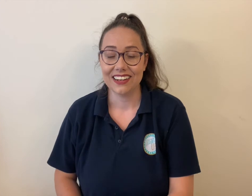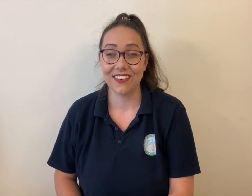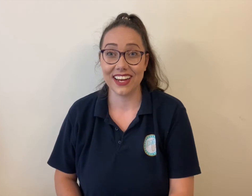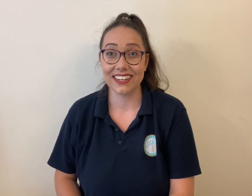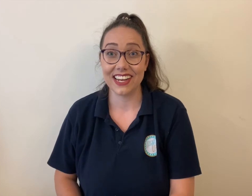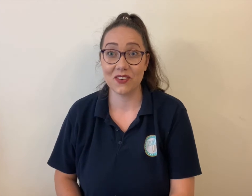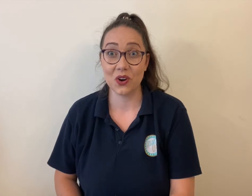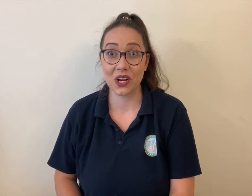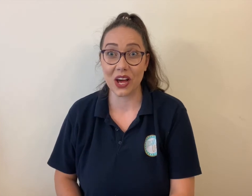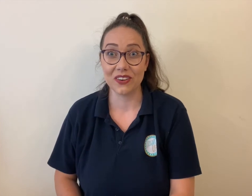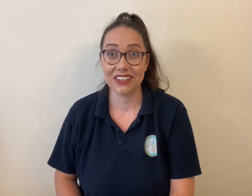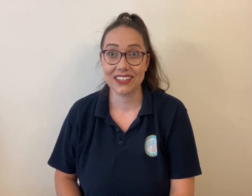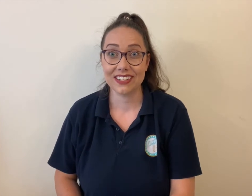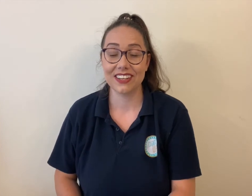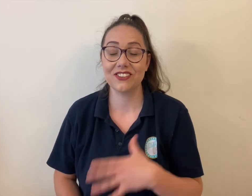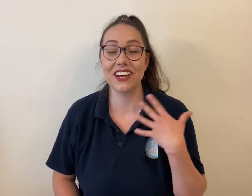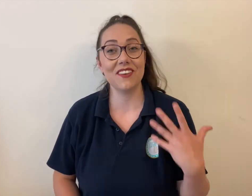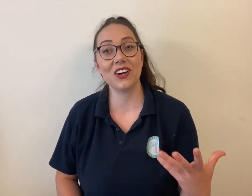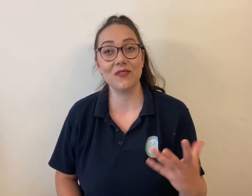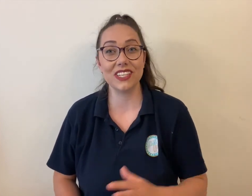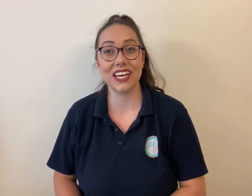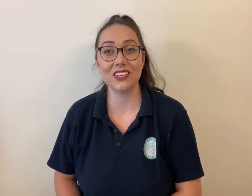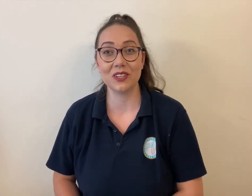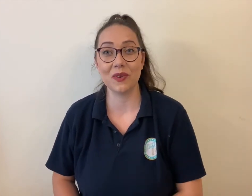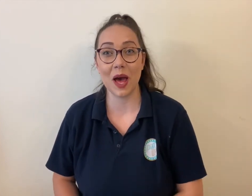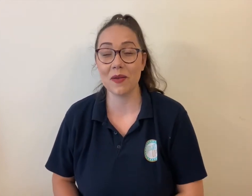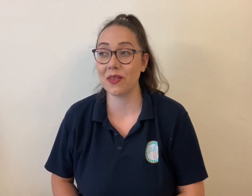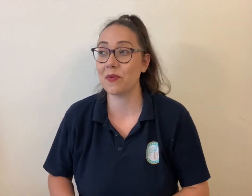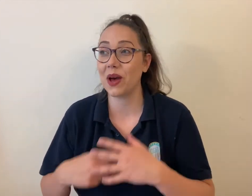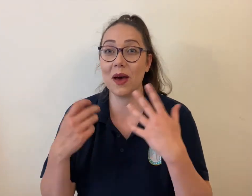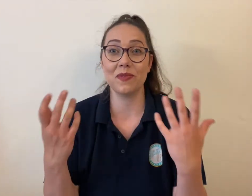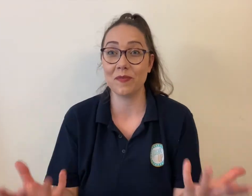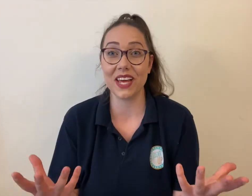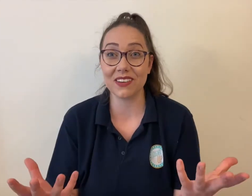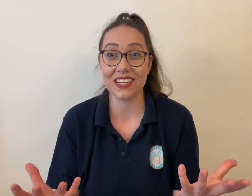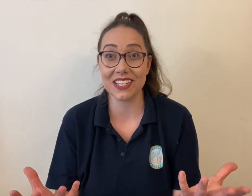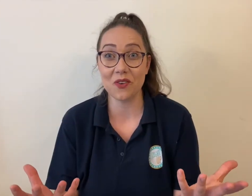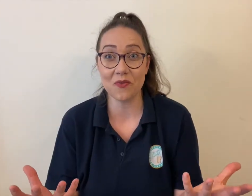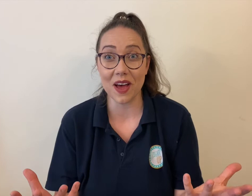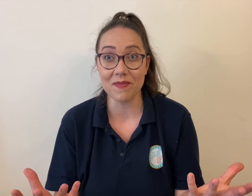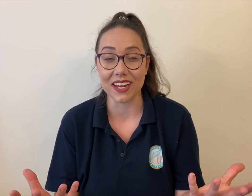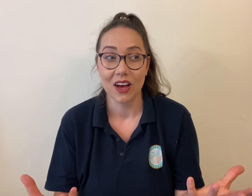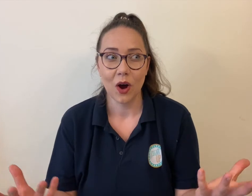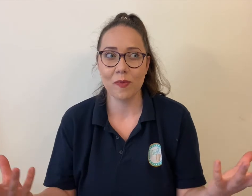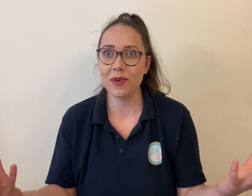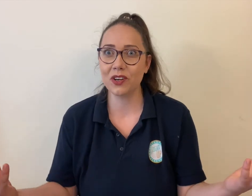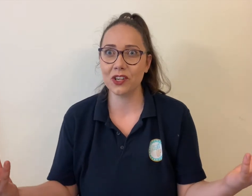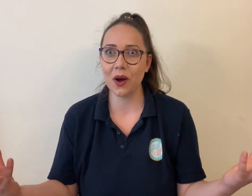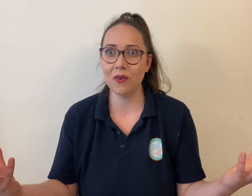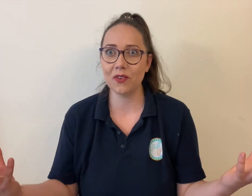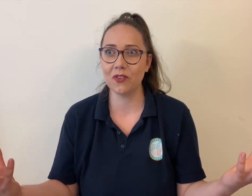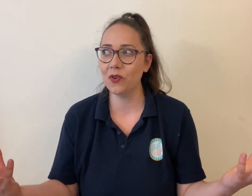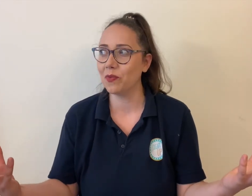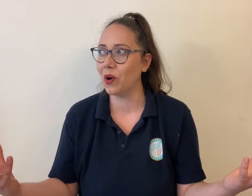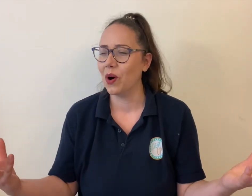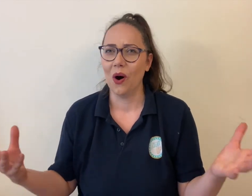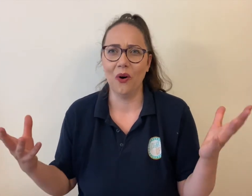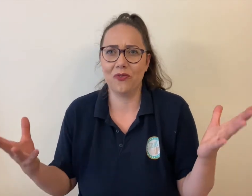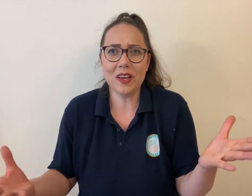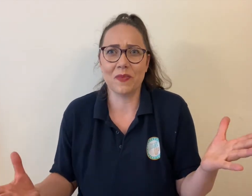Right, now your go. So try and have a conversation with perhaps somebody else that's in your family. Or maybe you could do it over Zoom or Facebook